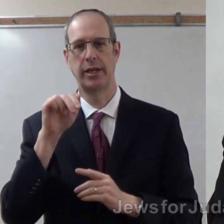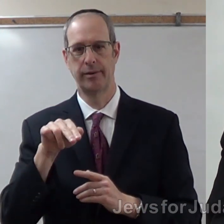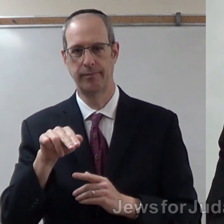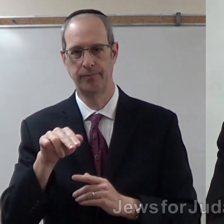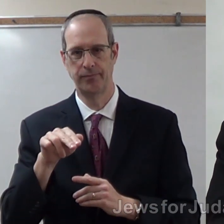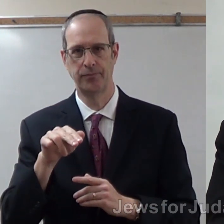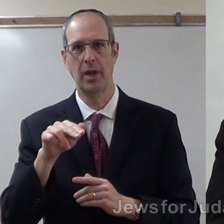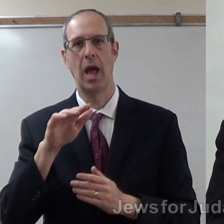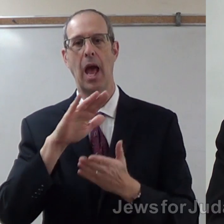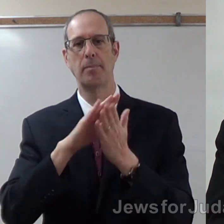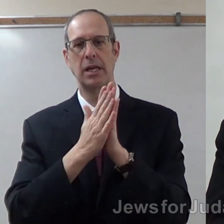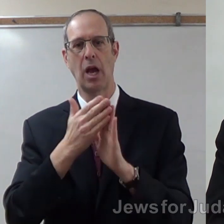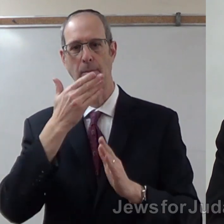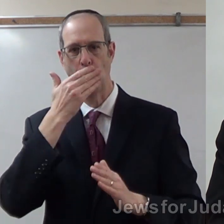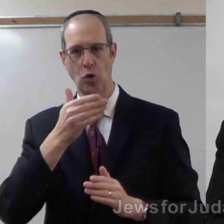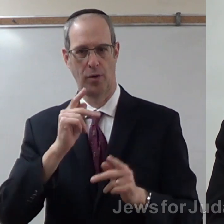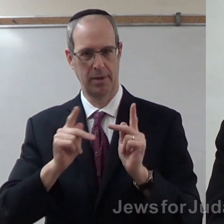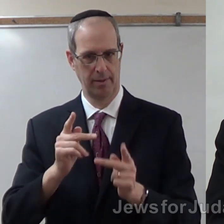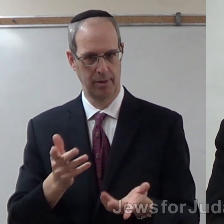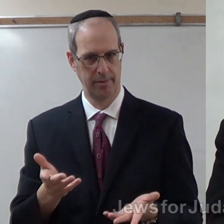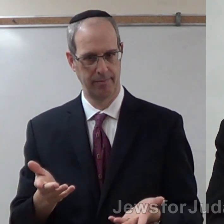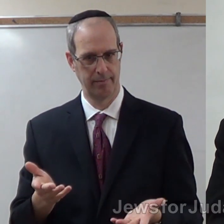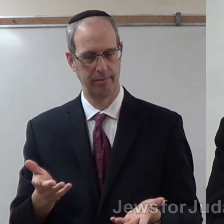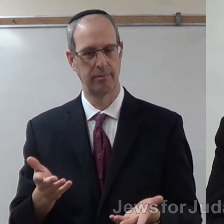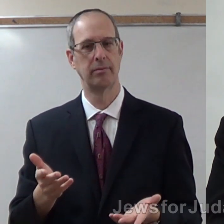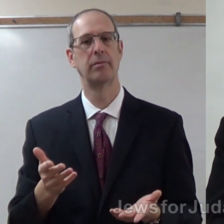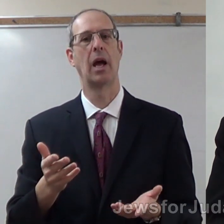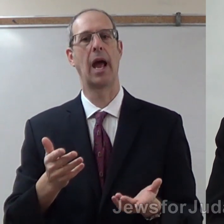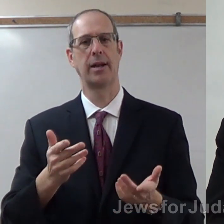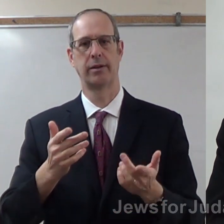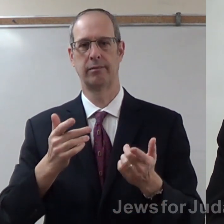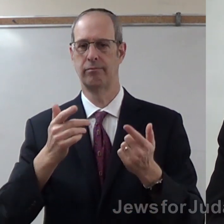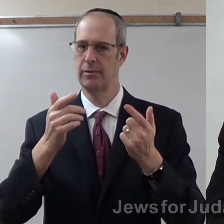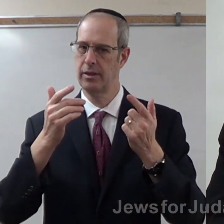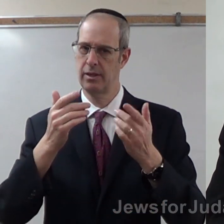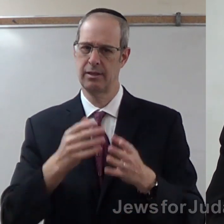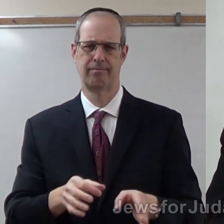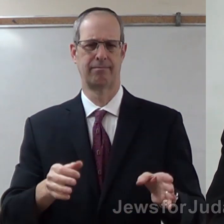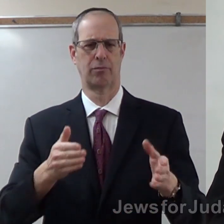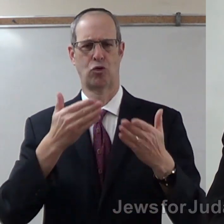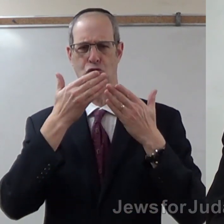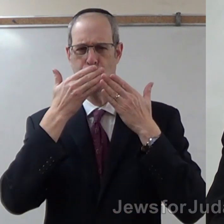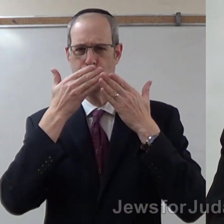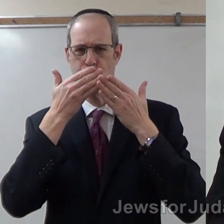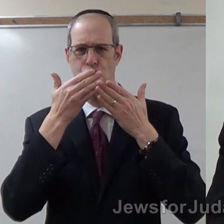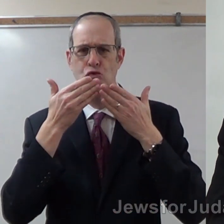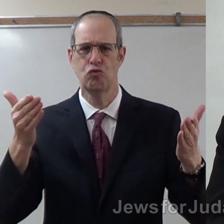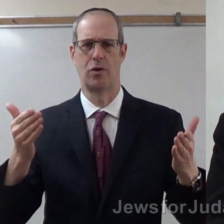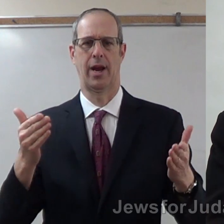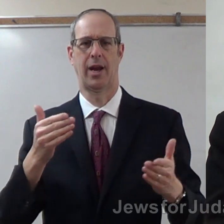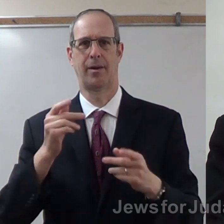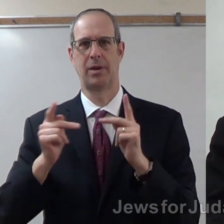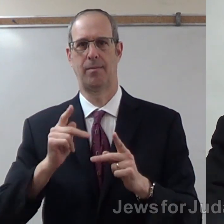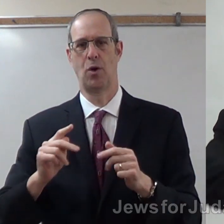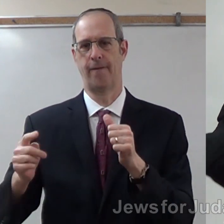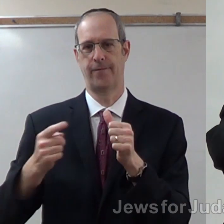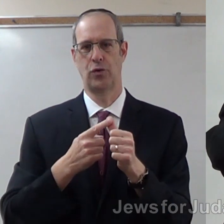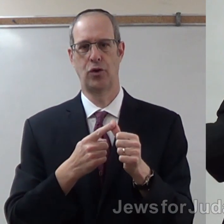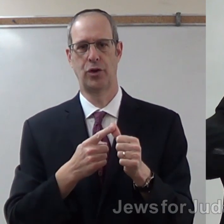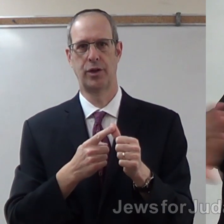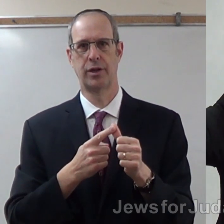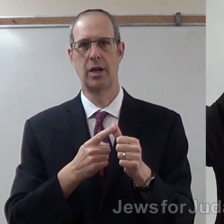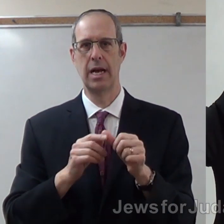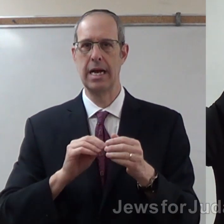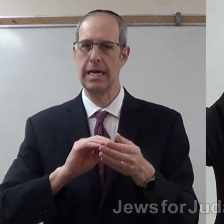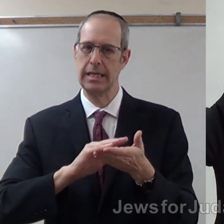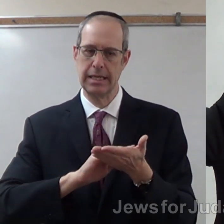and to become good people and great people, we have to first